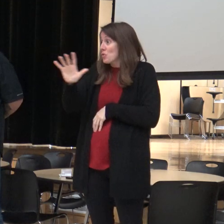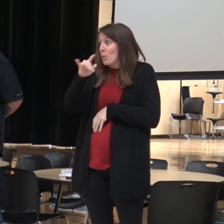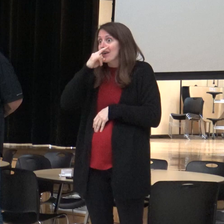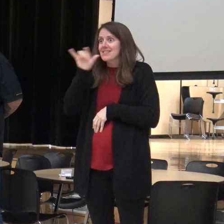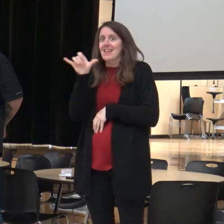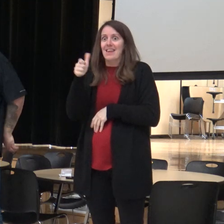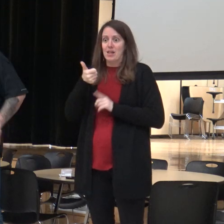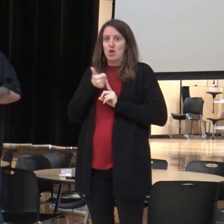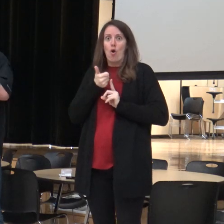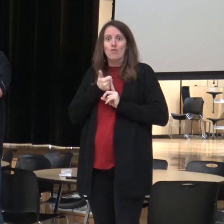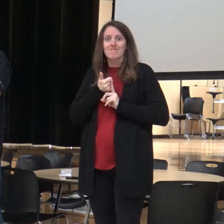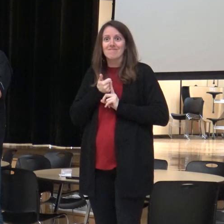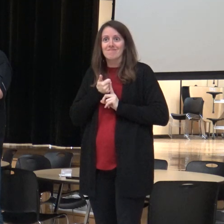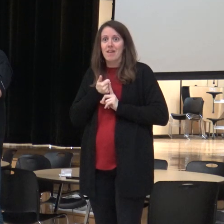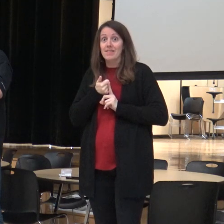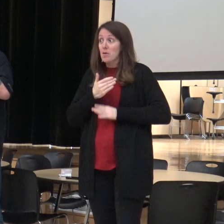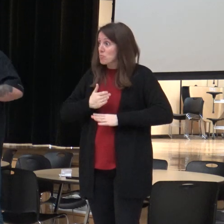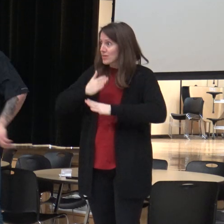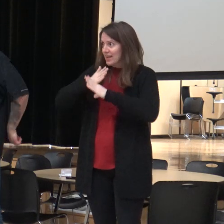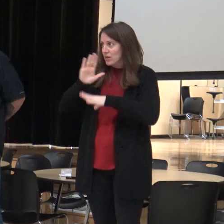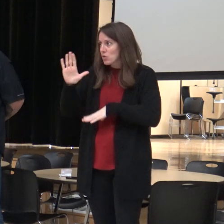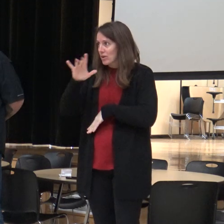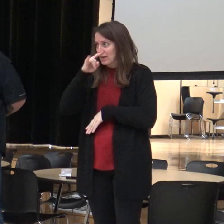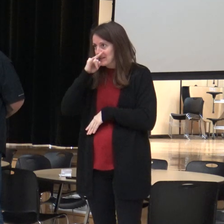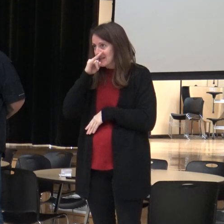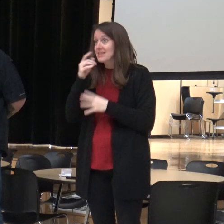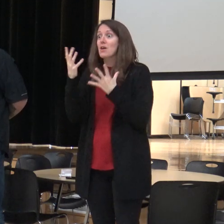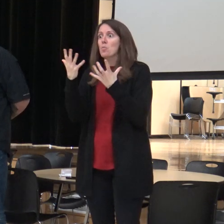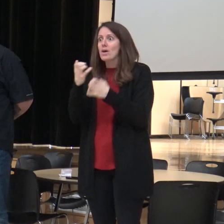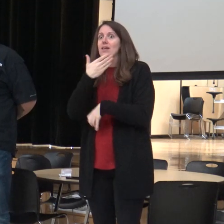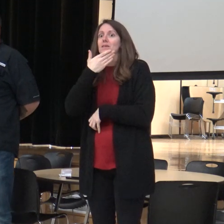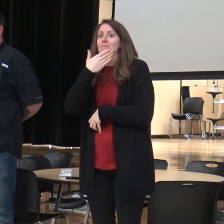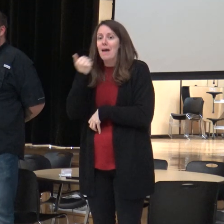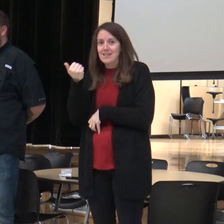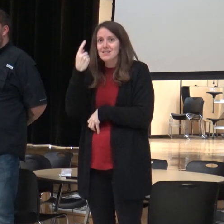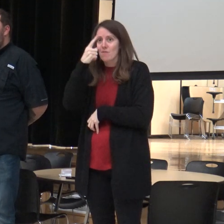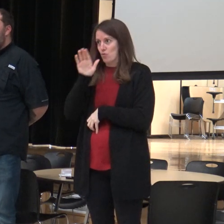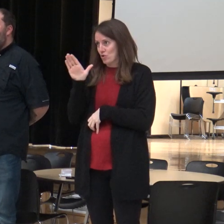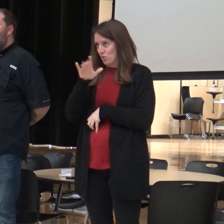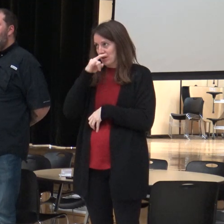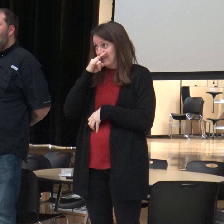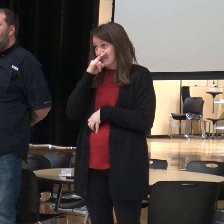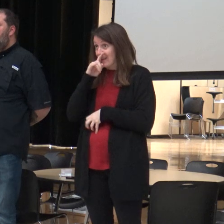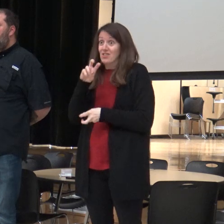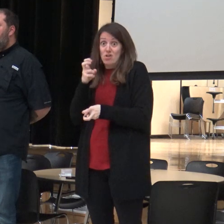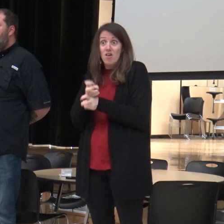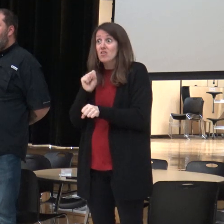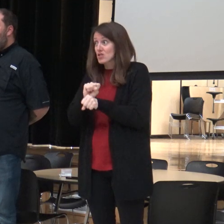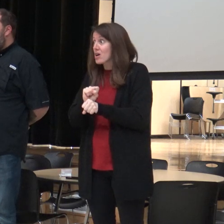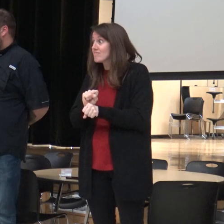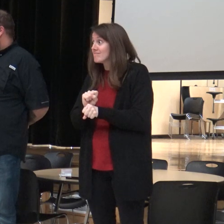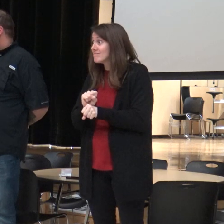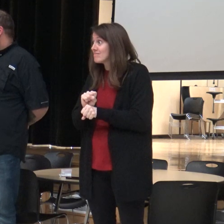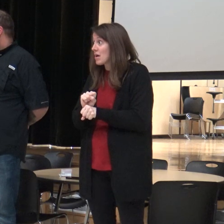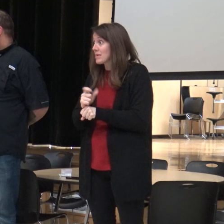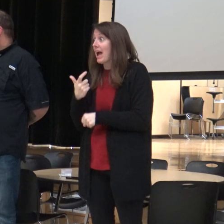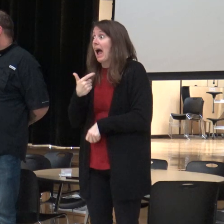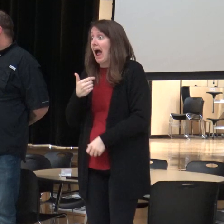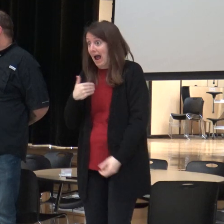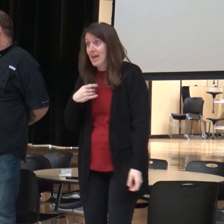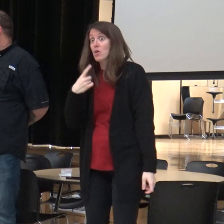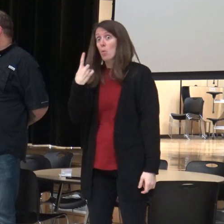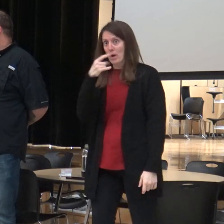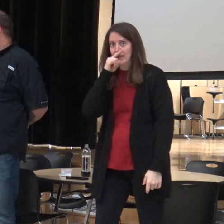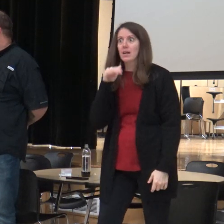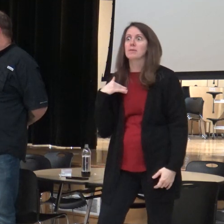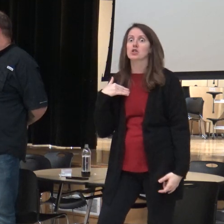of them. They want nothing but the best for them. And it's a hard job. It's getting harder. I mean, I had one and I was exhausted. So when you walk